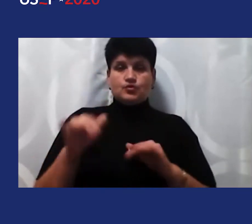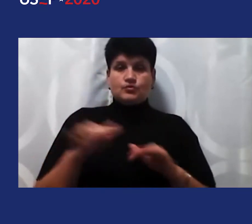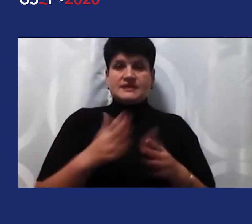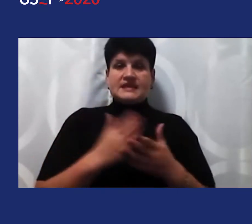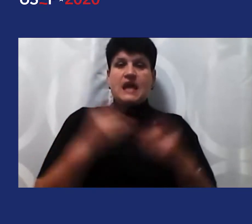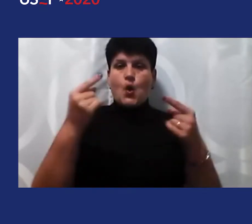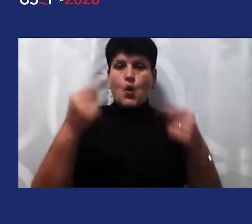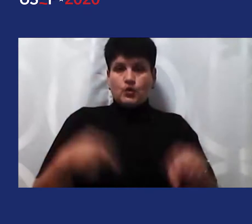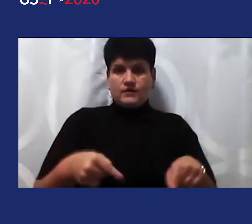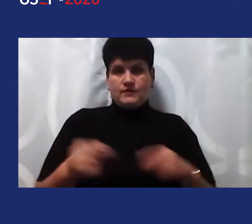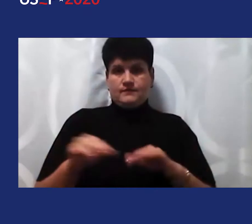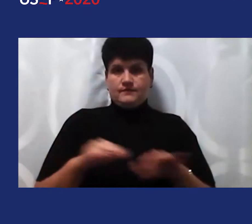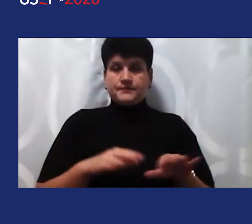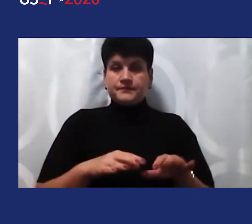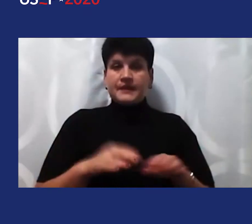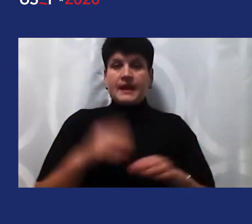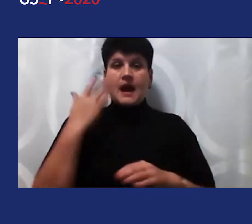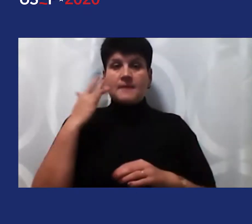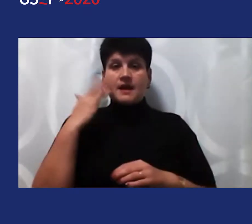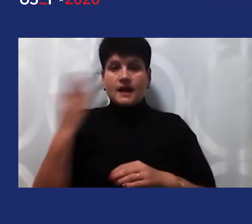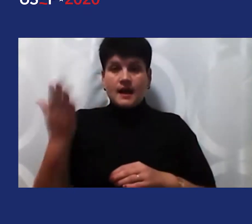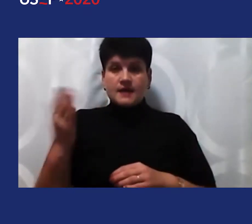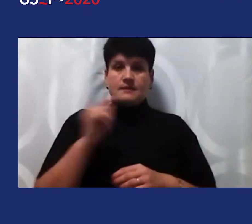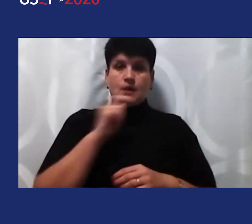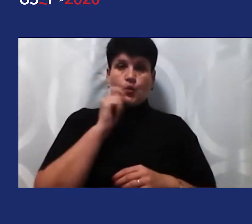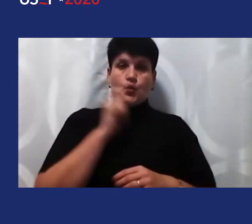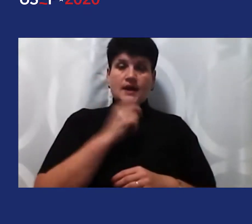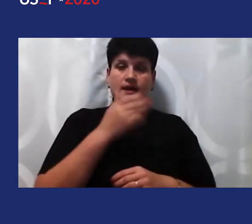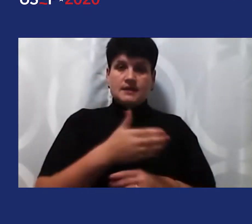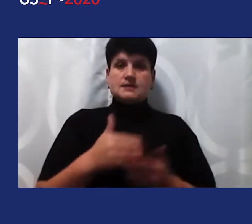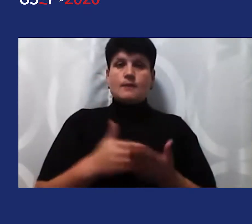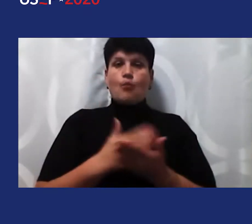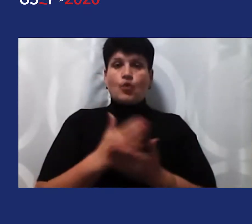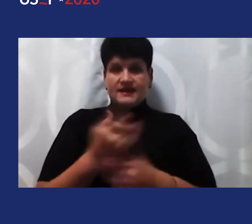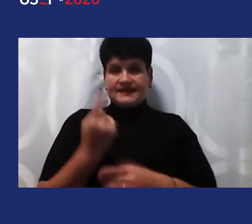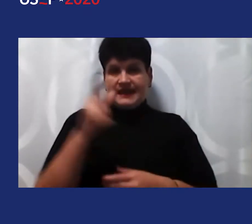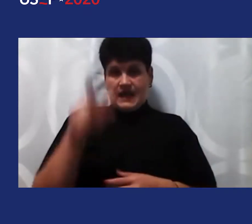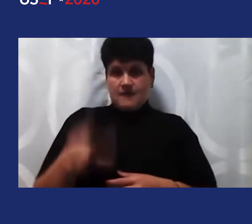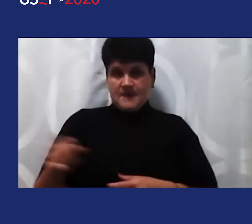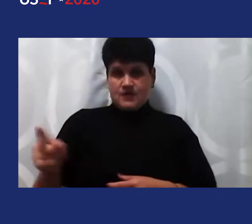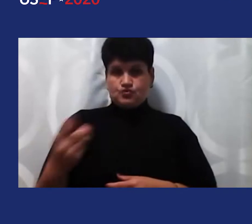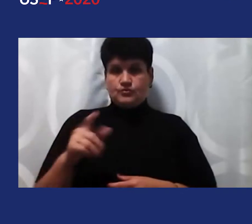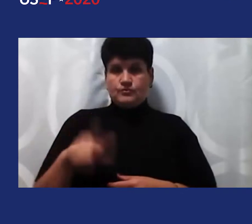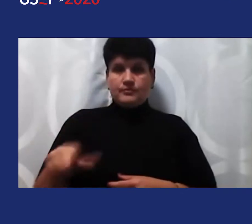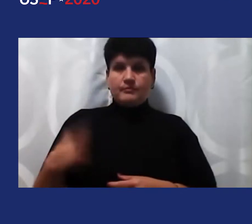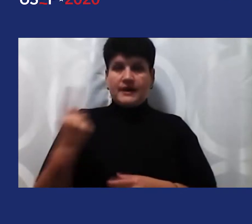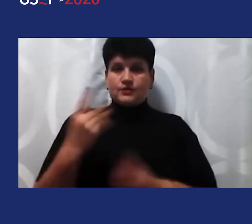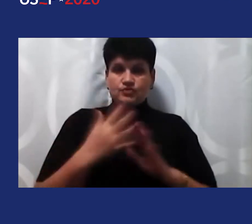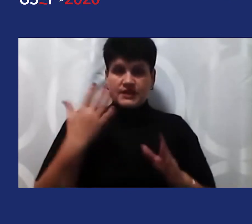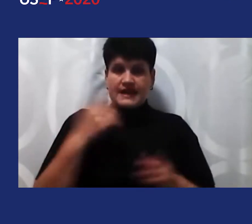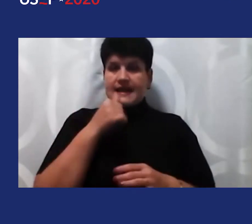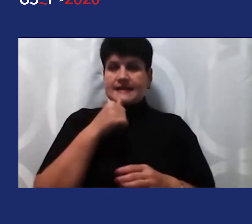So the undermining of democracy in US will be very